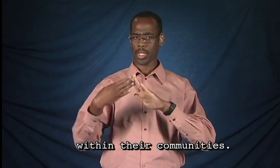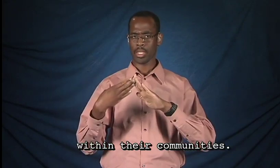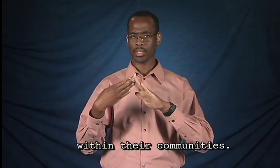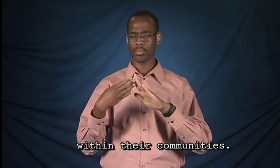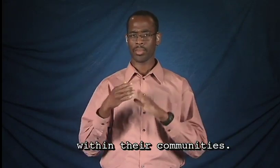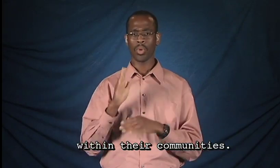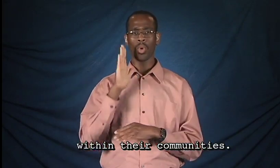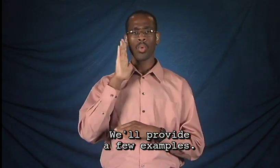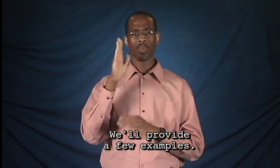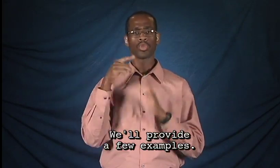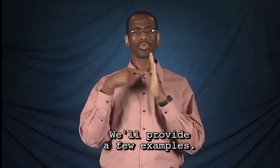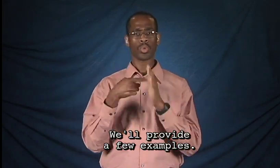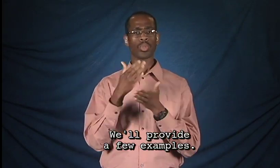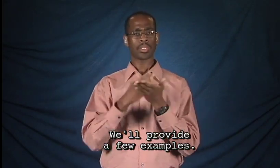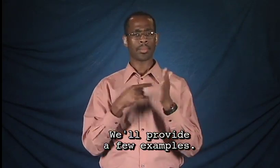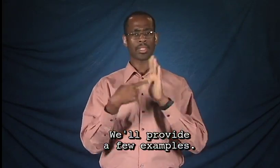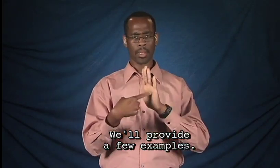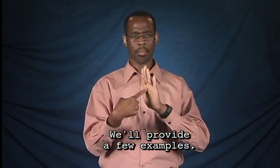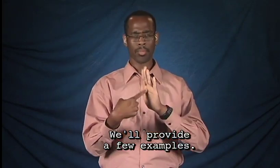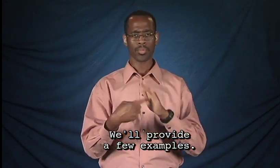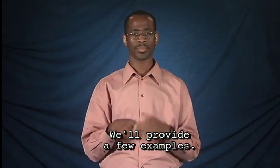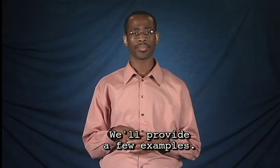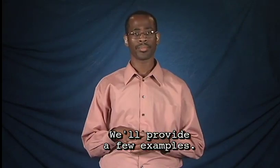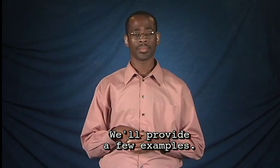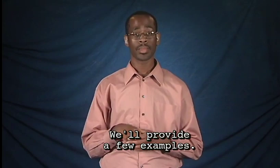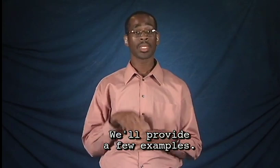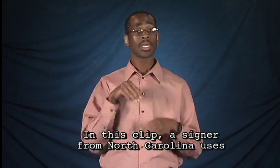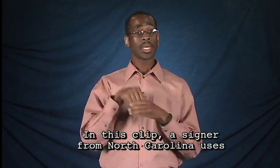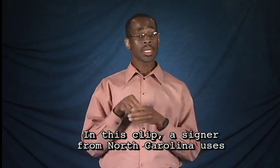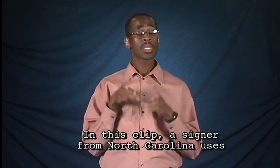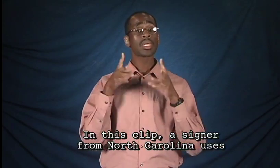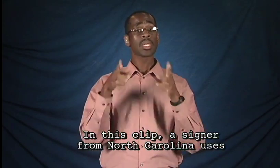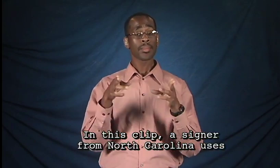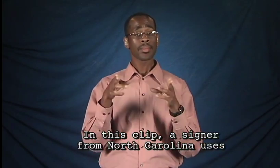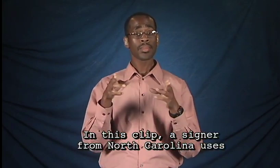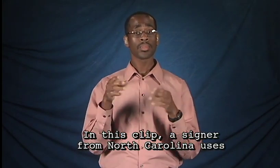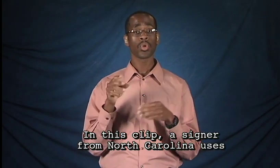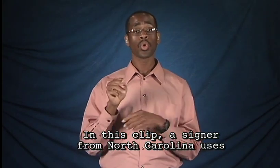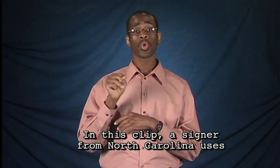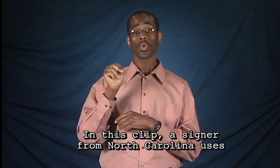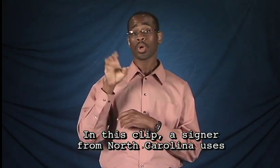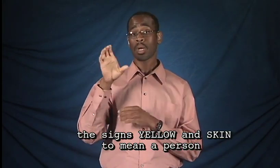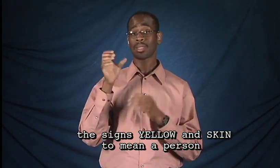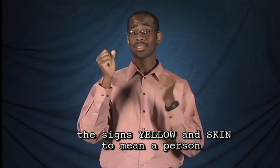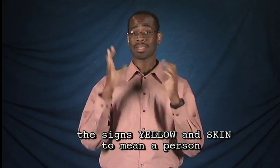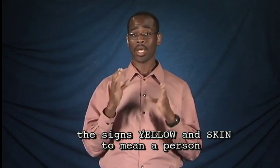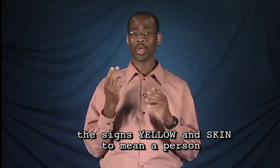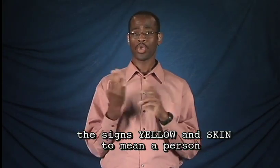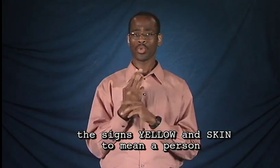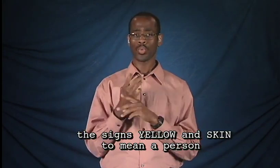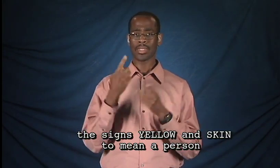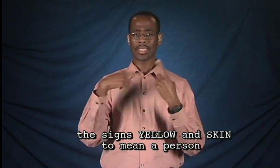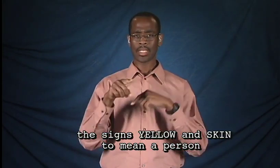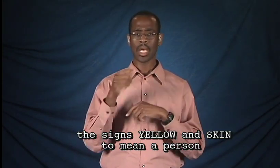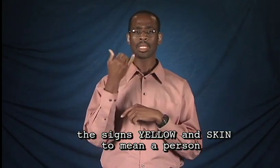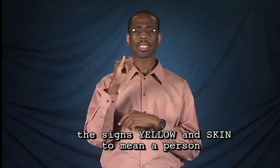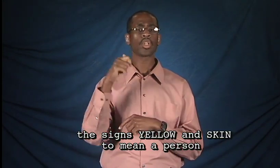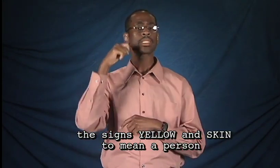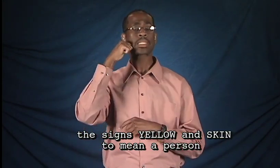their communities. We'll provide a few examples. In this clip, a signer from North Carolina uses the signs yellow